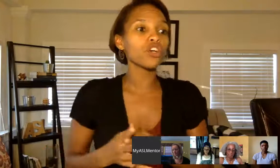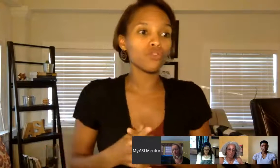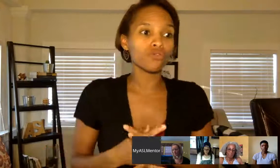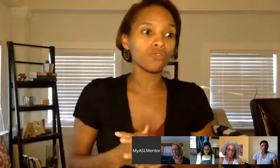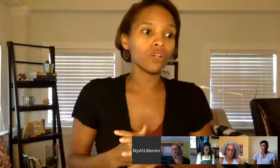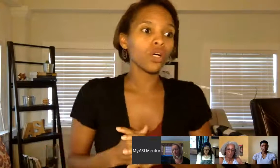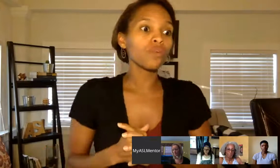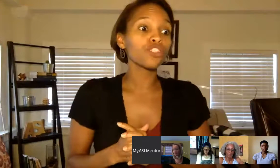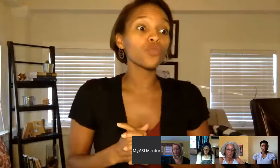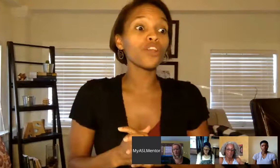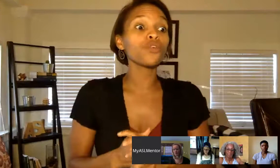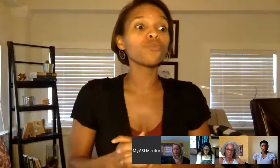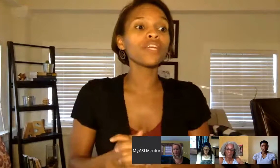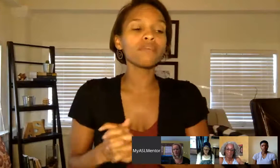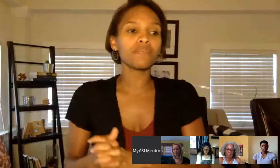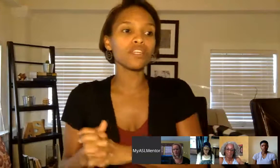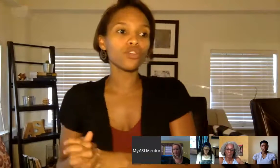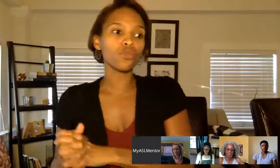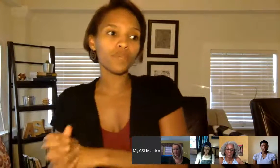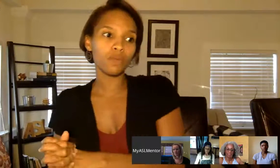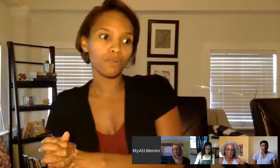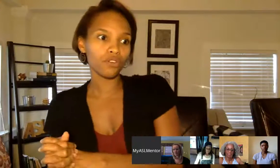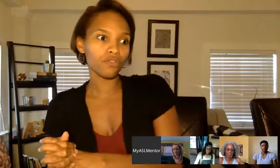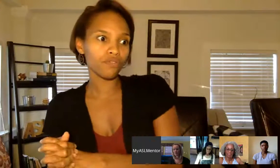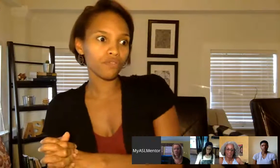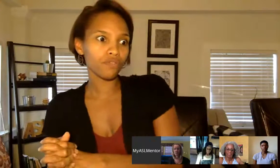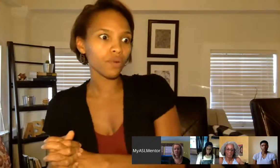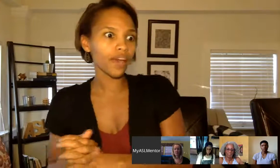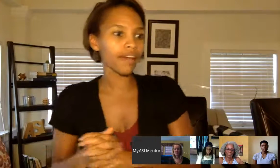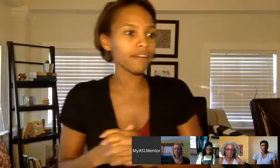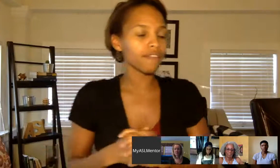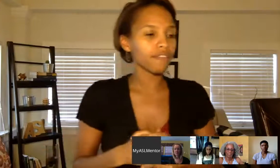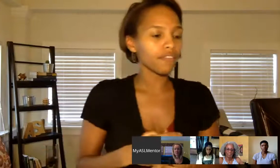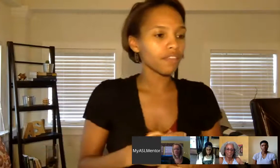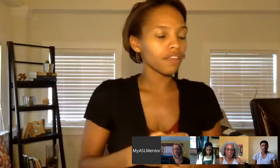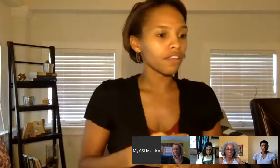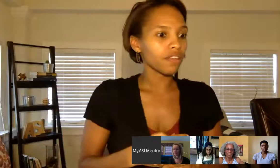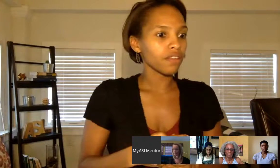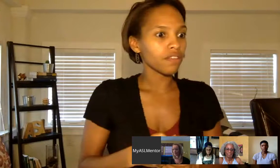go alone, which is when you really meet new people. Okay.